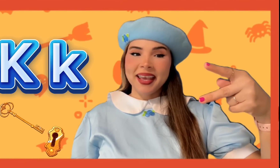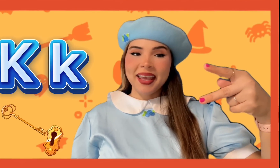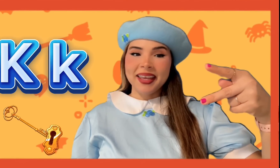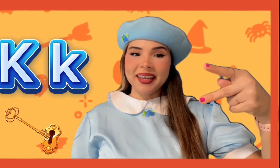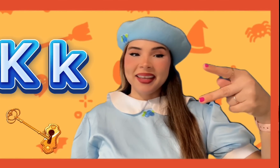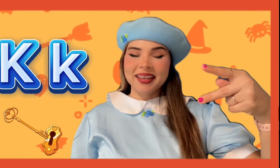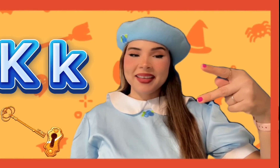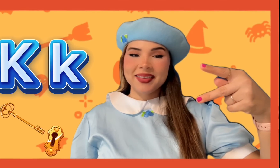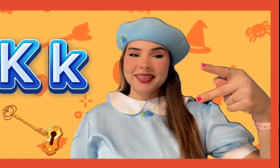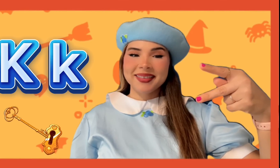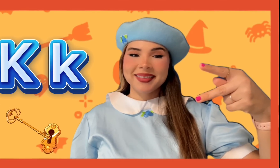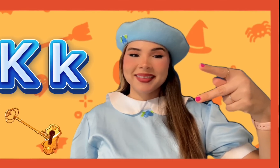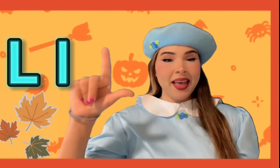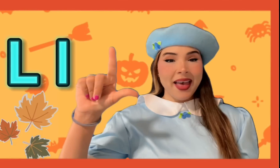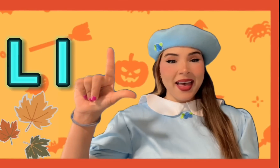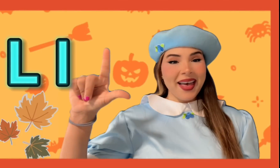K. L,